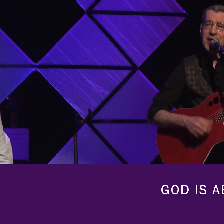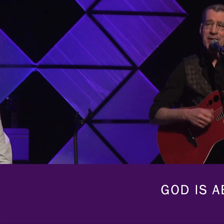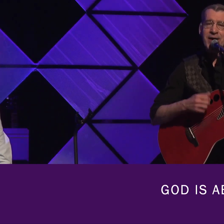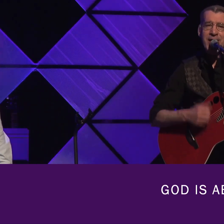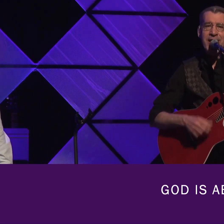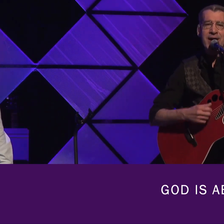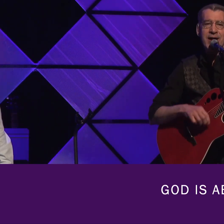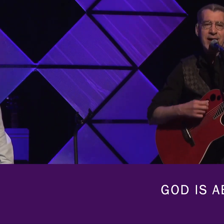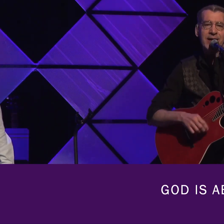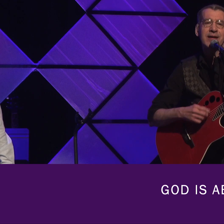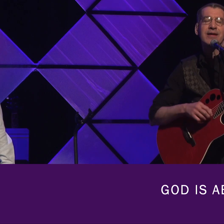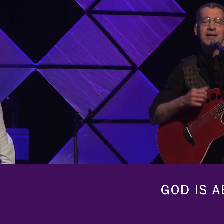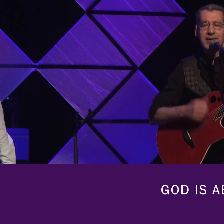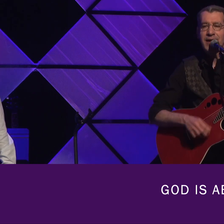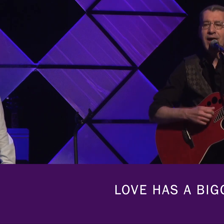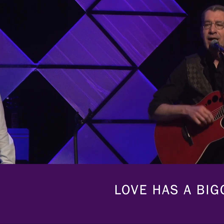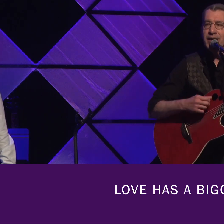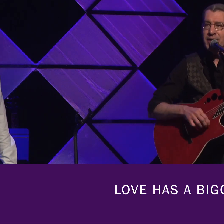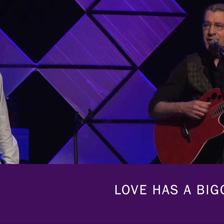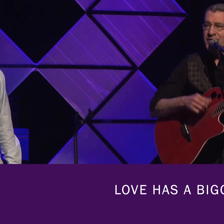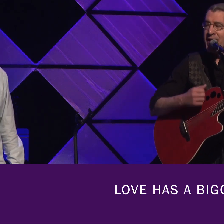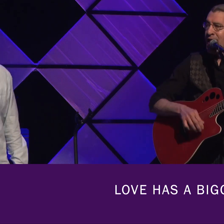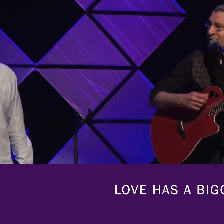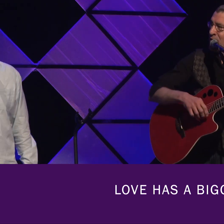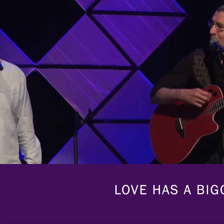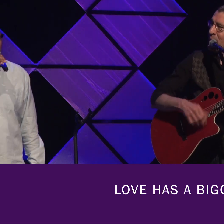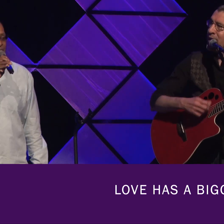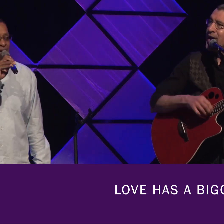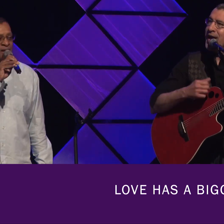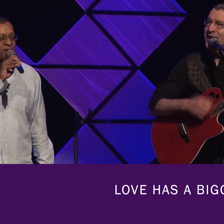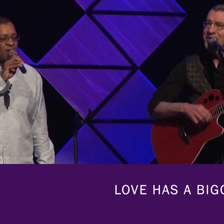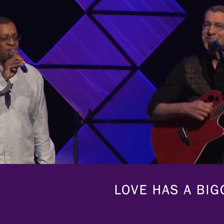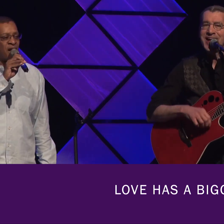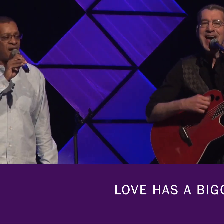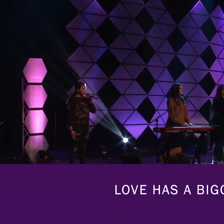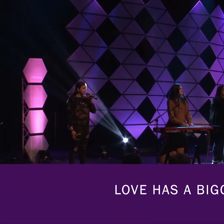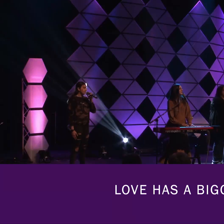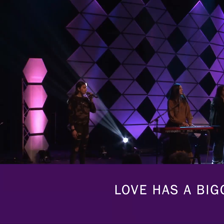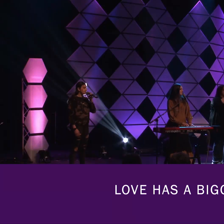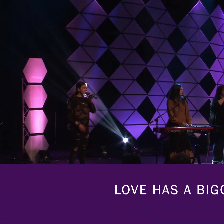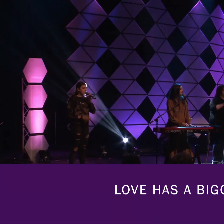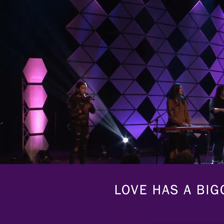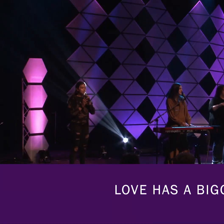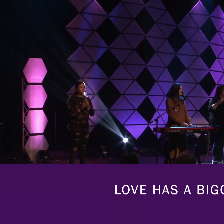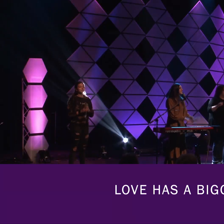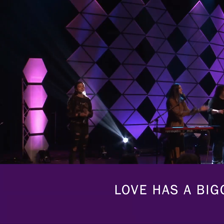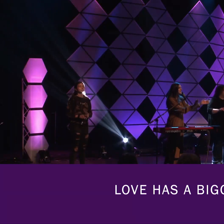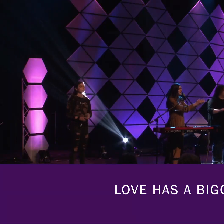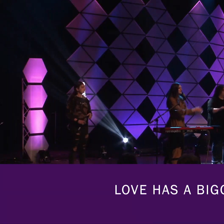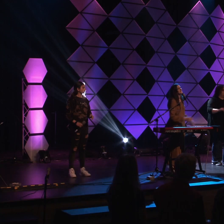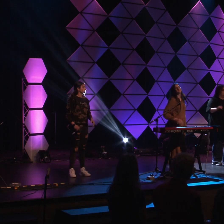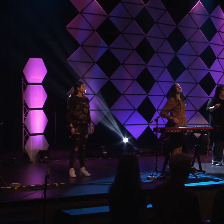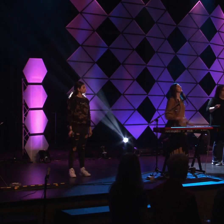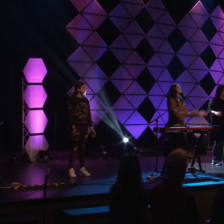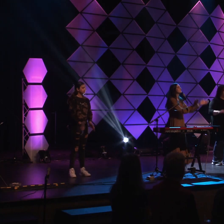is able. Love has a big table.